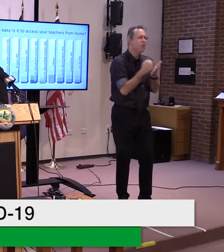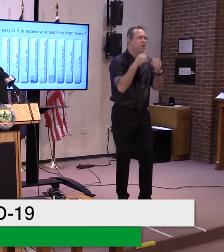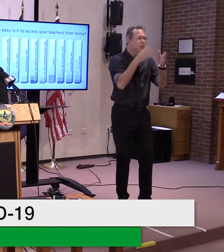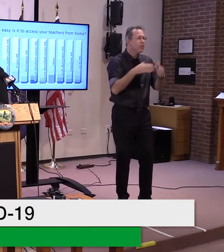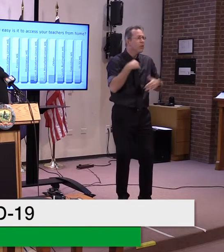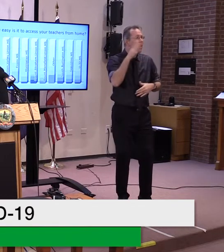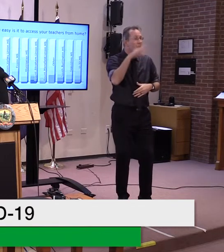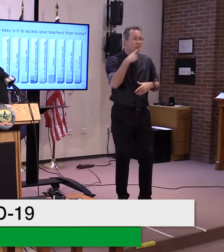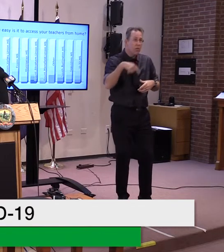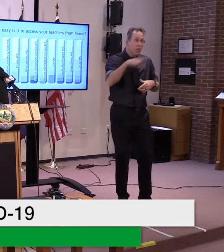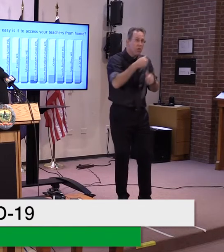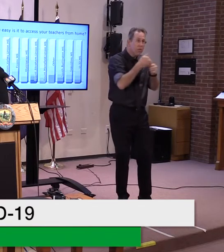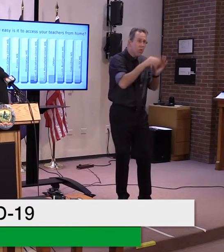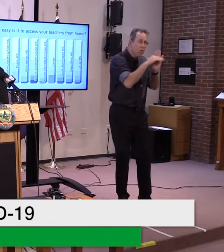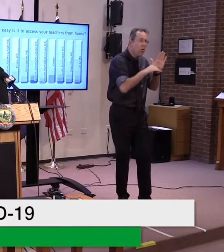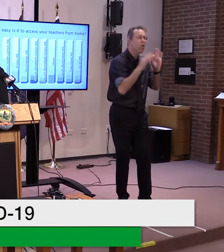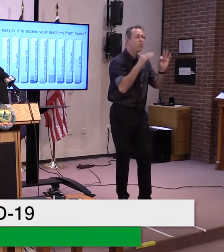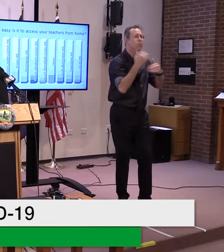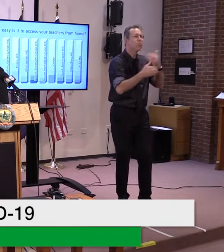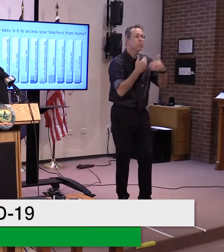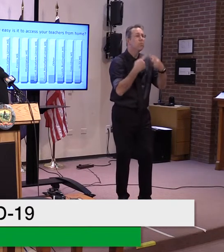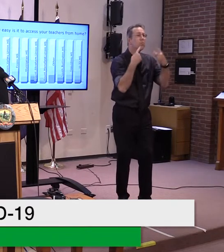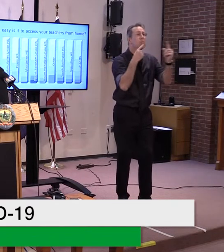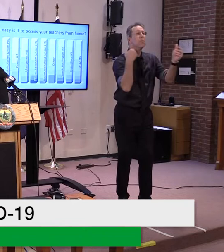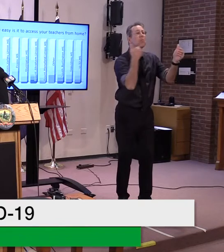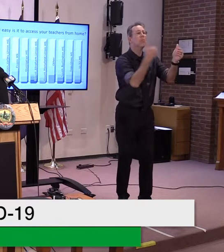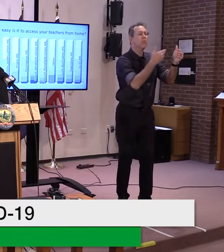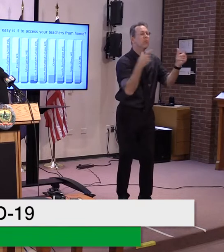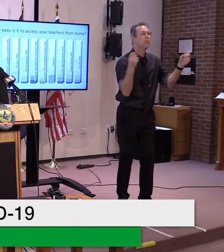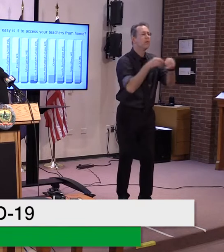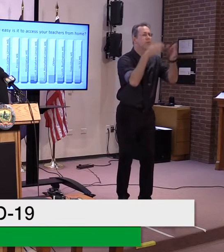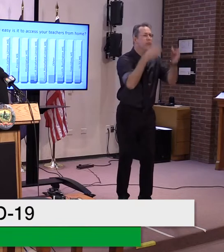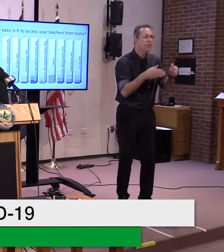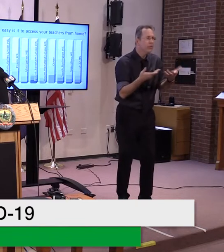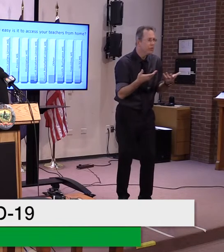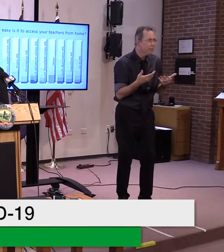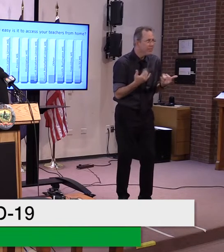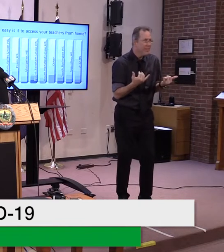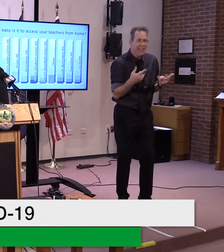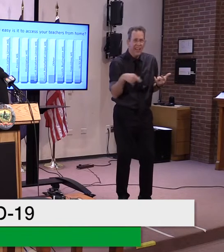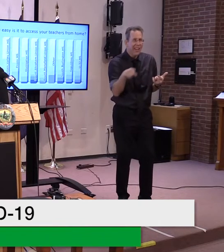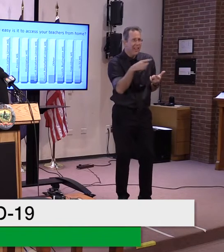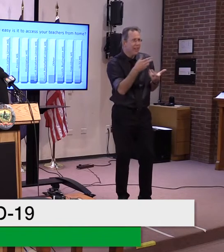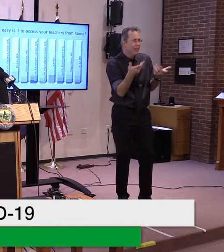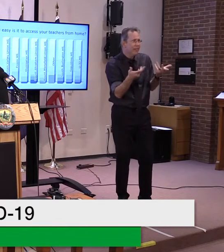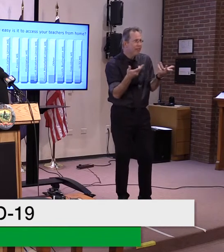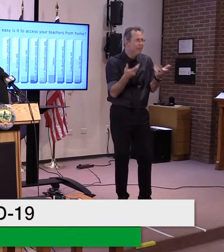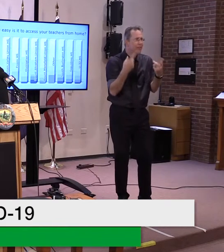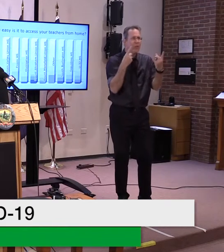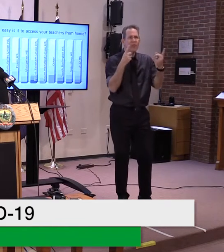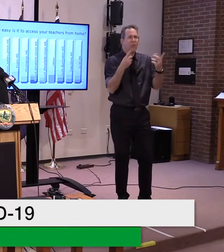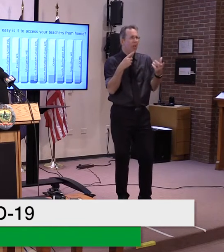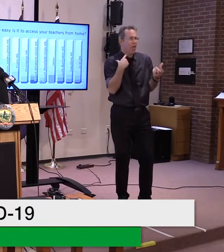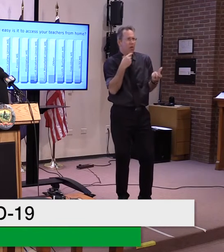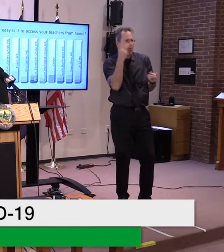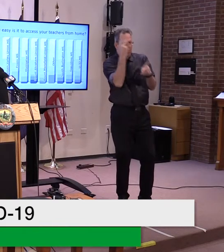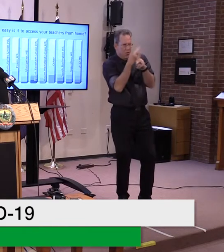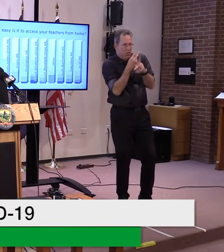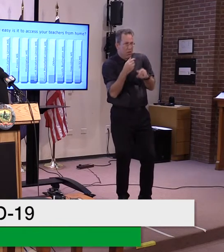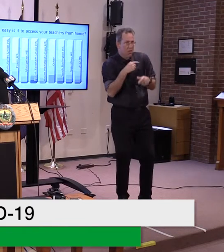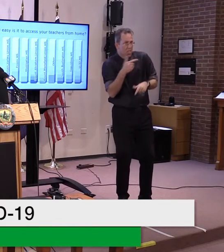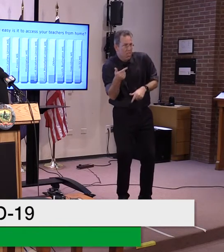i feel like this is hard like i don't know if i could juggle all of this and i will assume that i did a month ago finally be